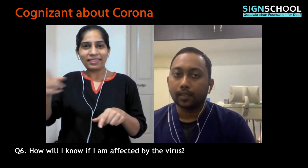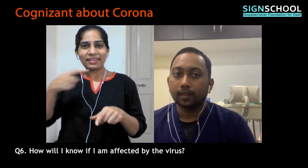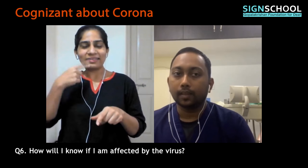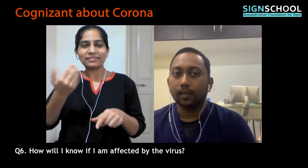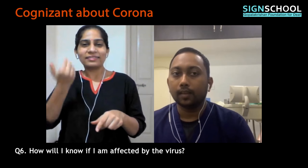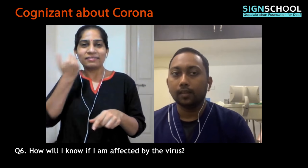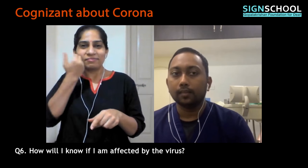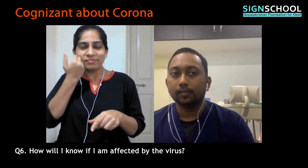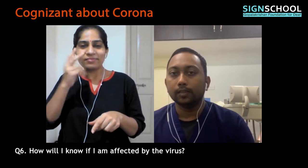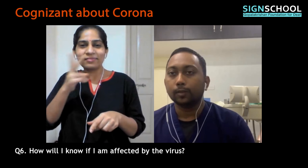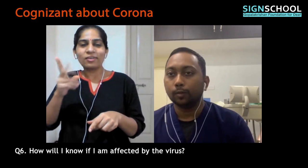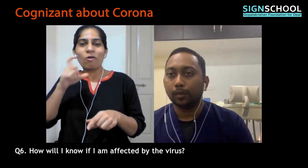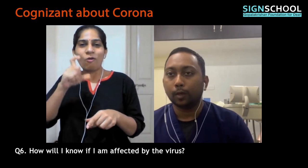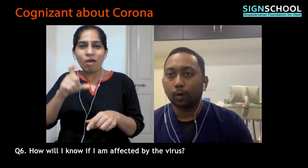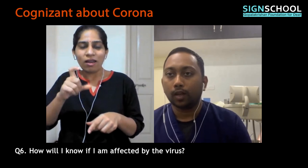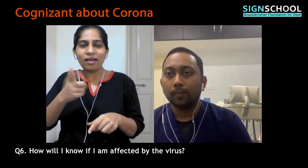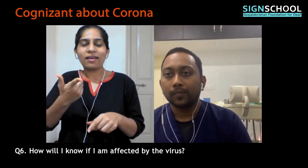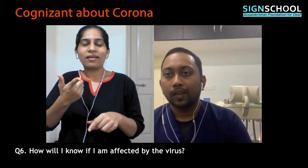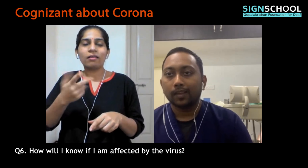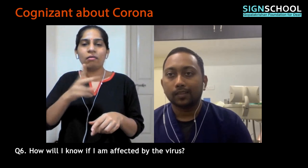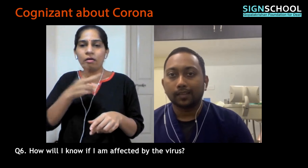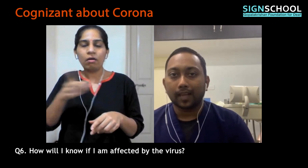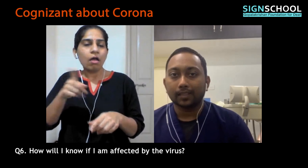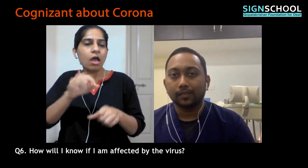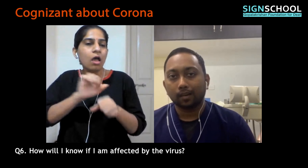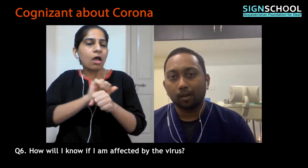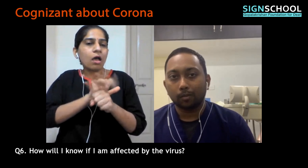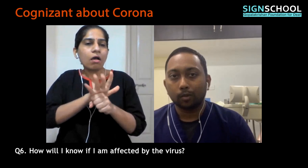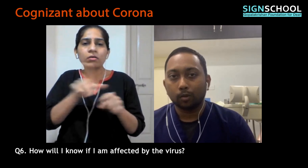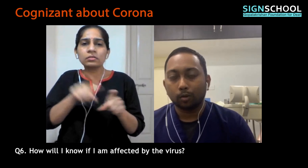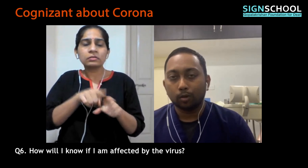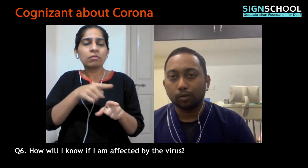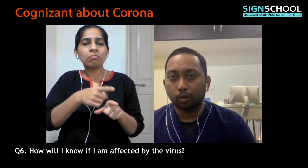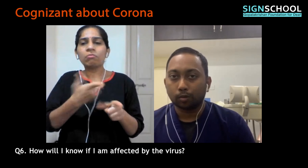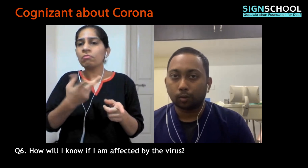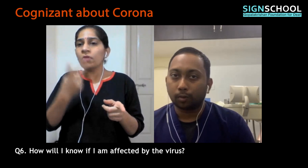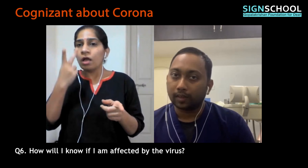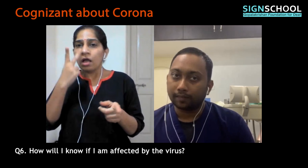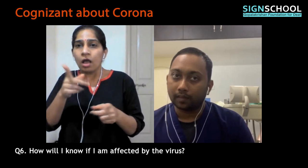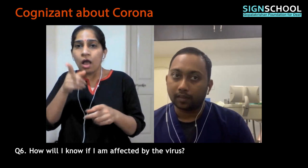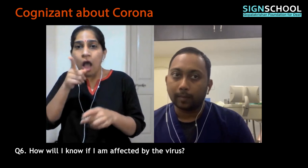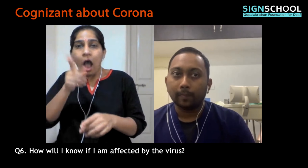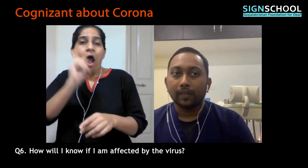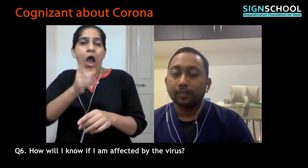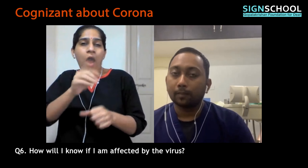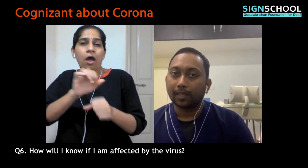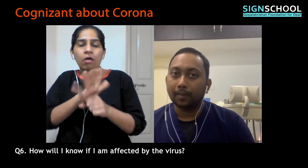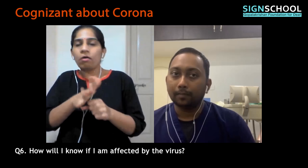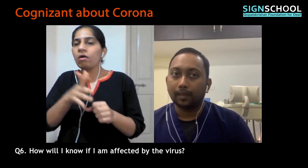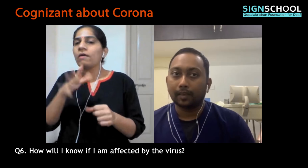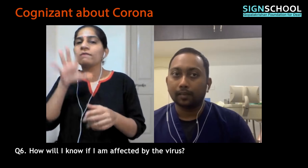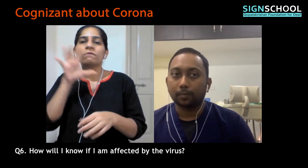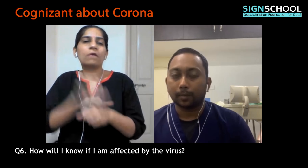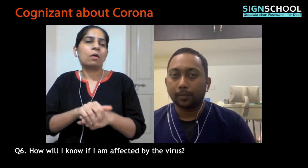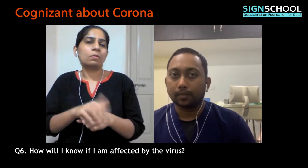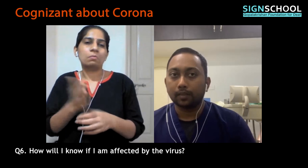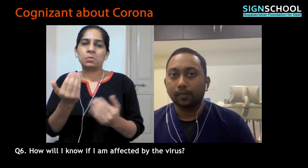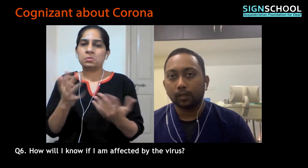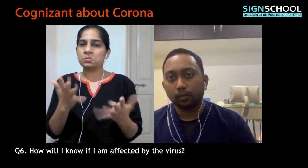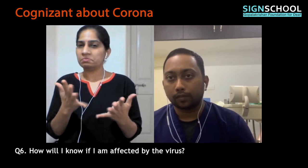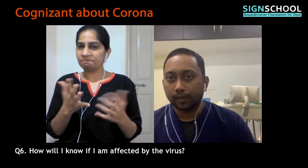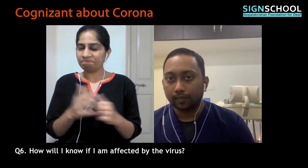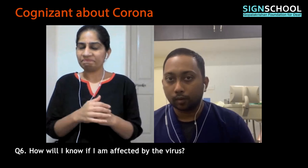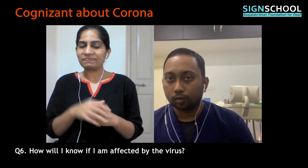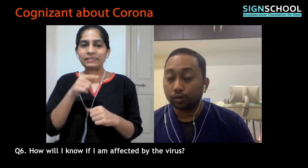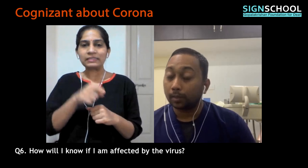symptom saying this could be Corona. It starts with the normal cold, sore throat, and fever. Sometimes it can